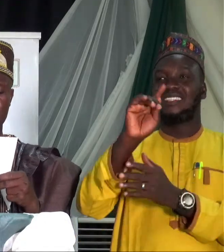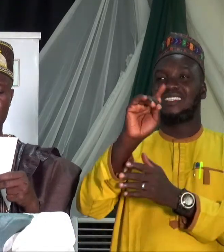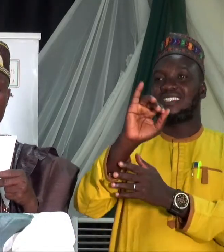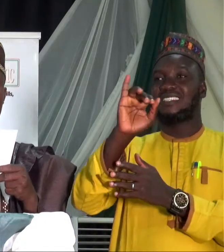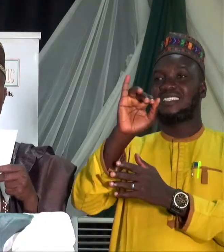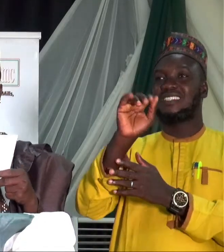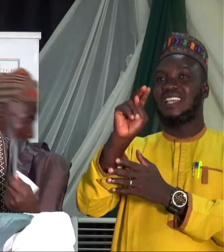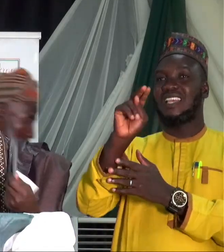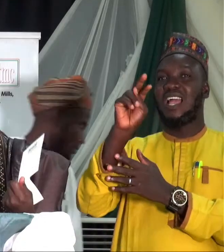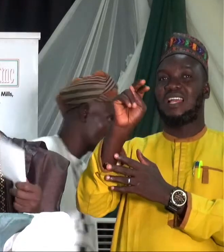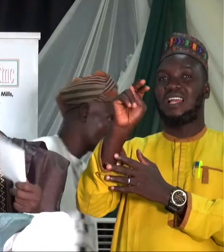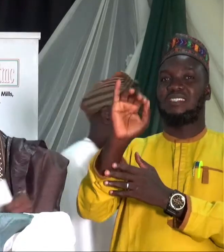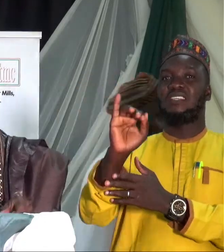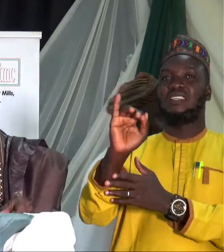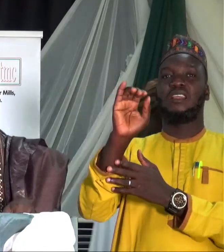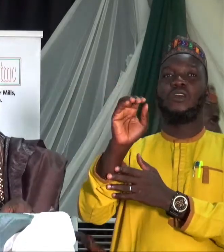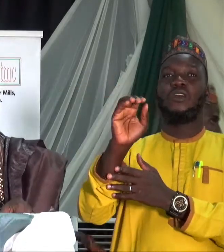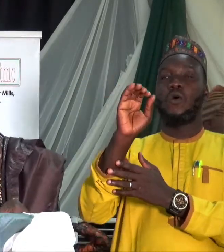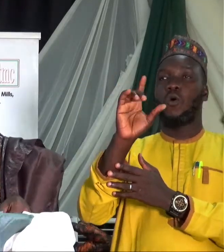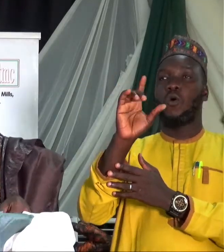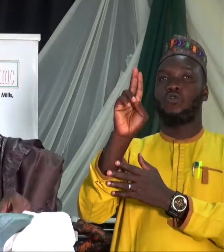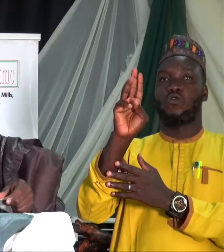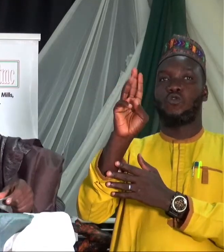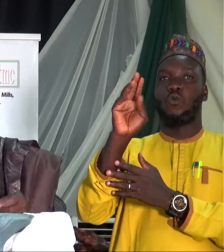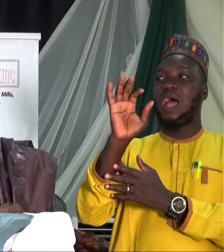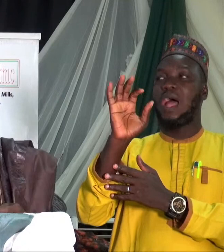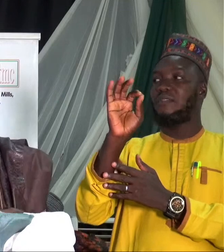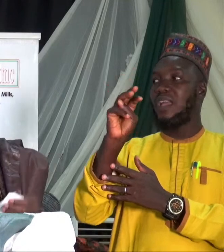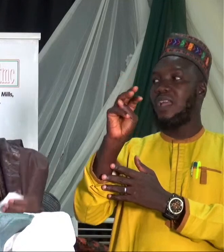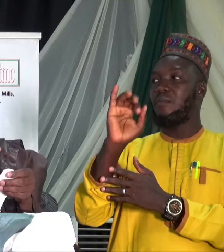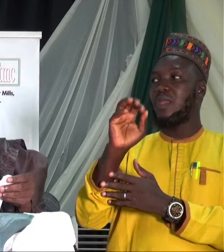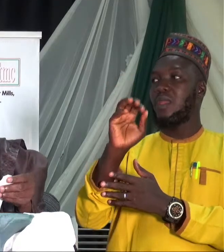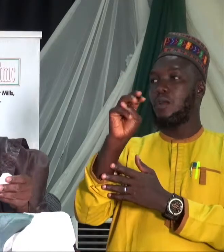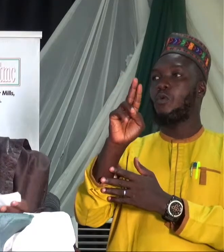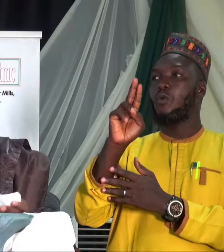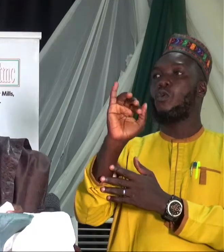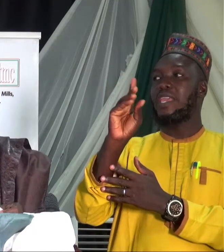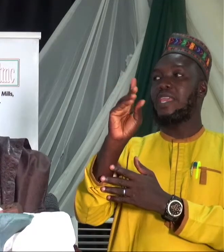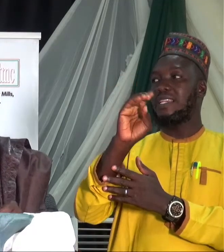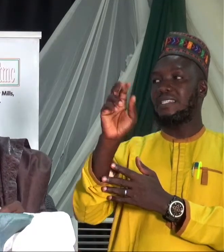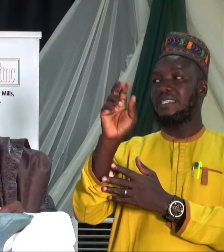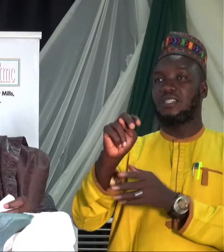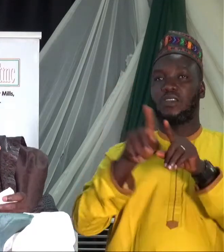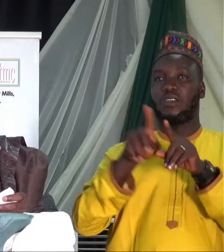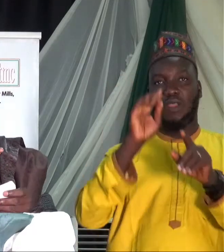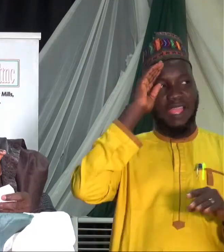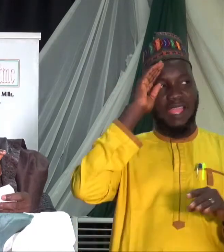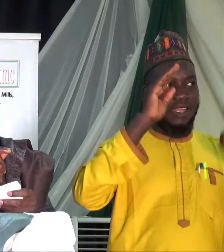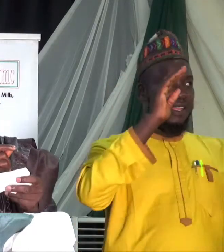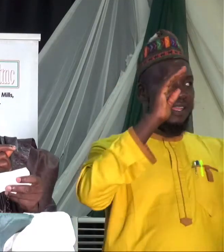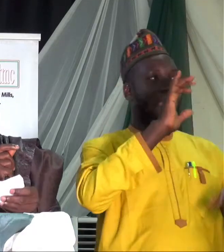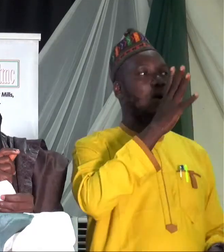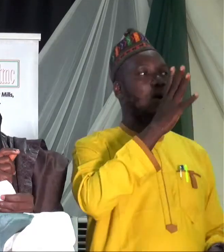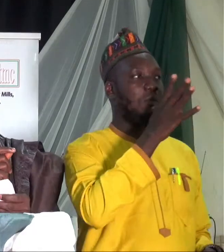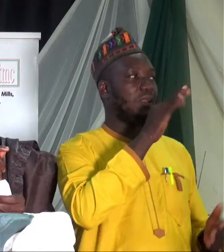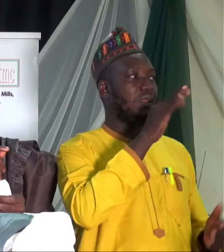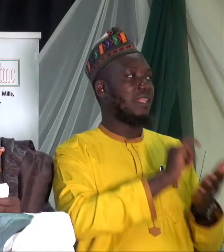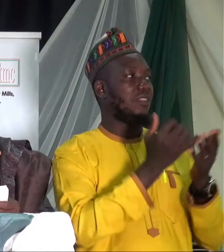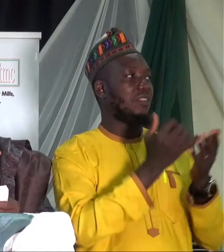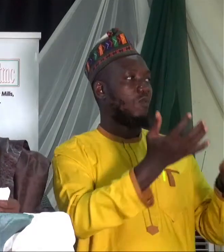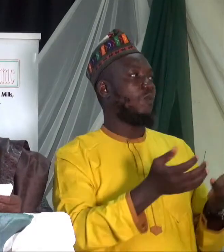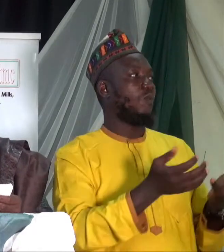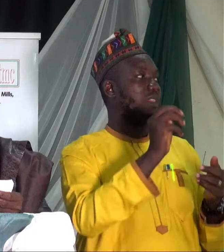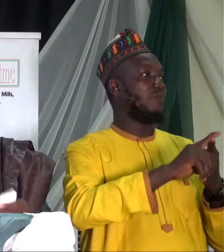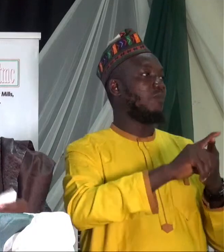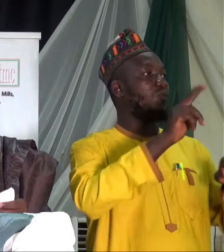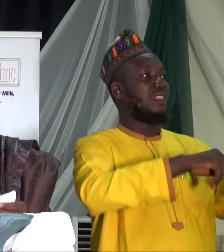Muhyiddin jazakumullah khairan for being here. Bana wo ki awon iya wa ti a fe ko bo saye tati pe ya makale fun